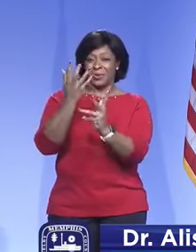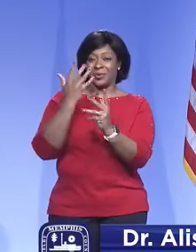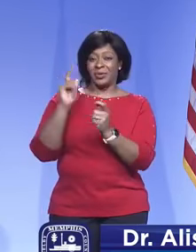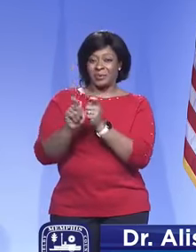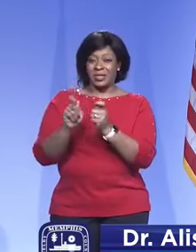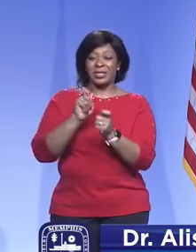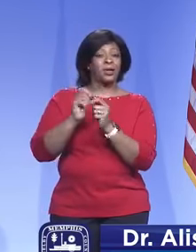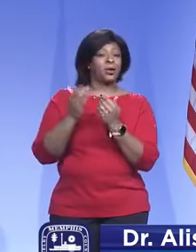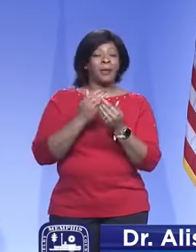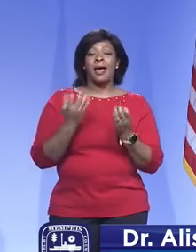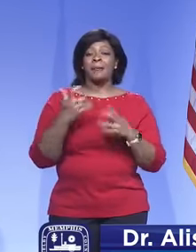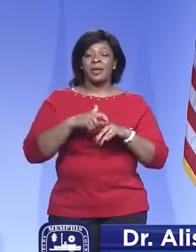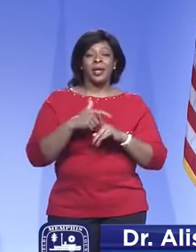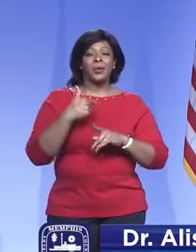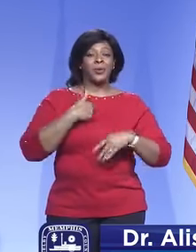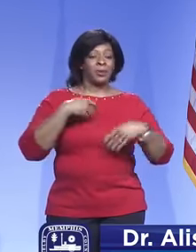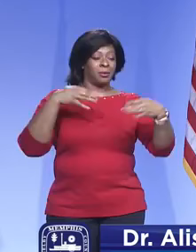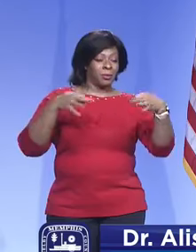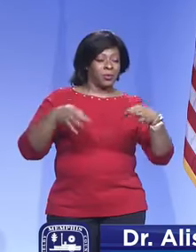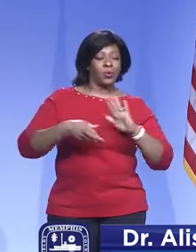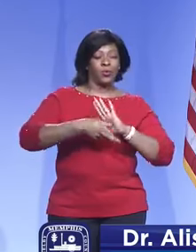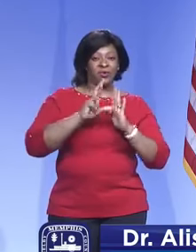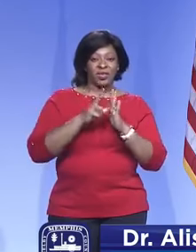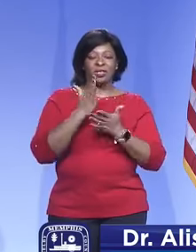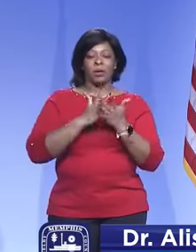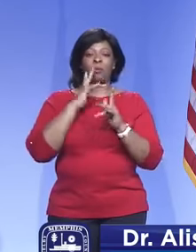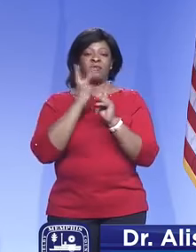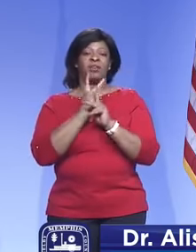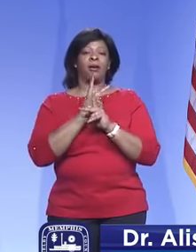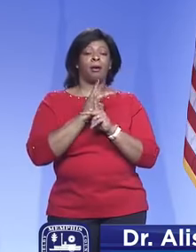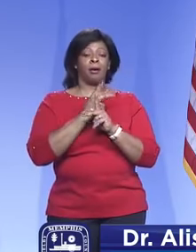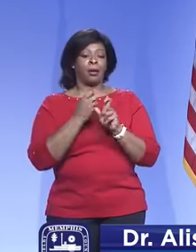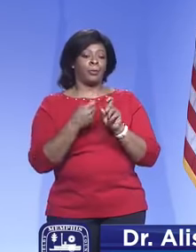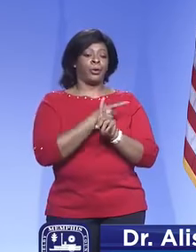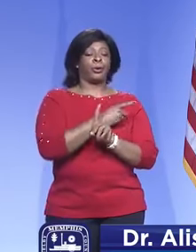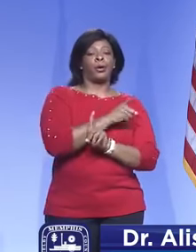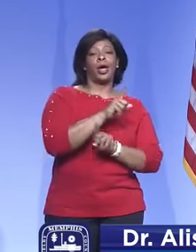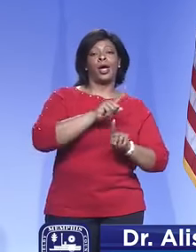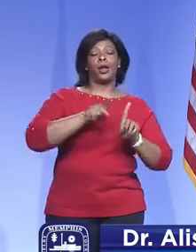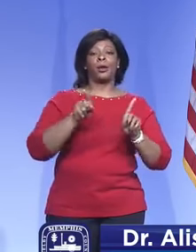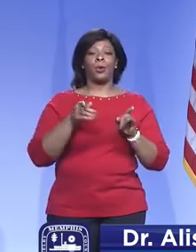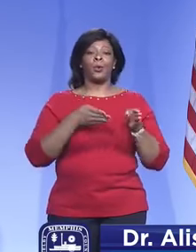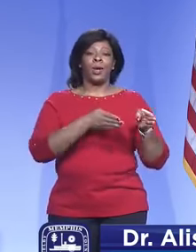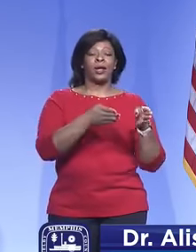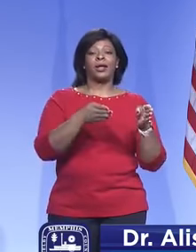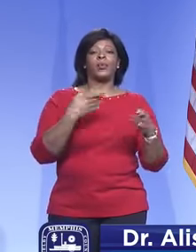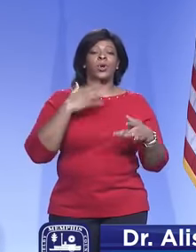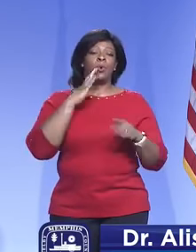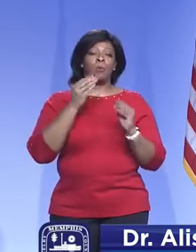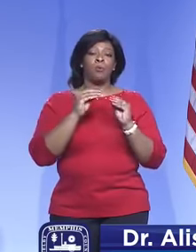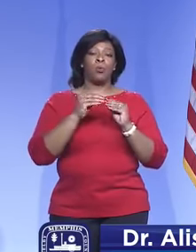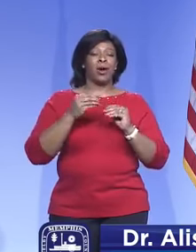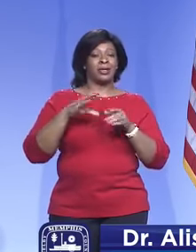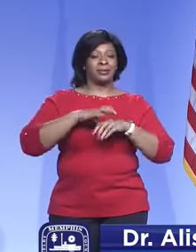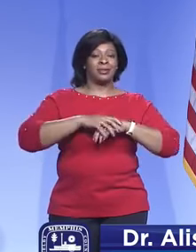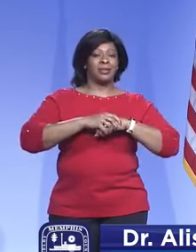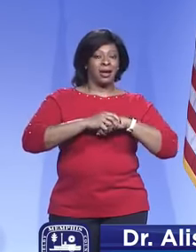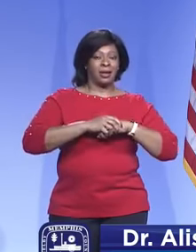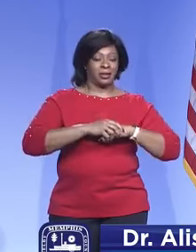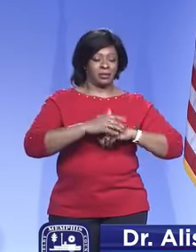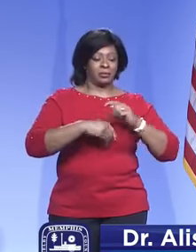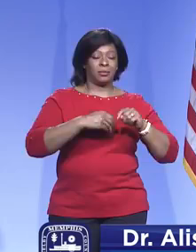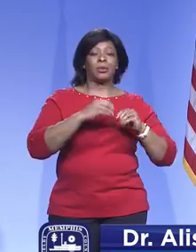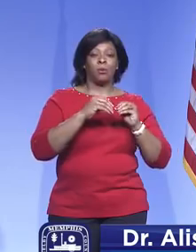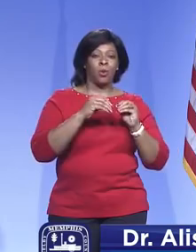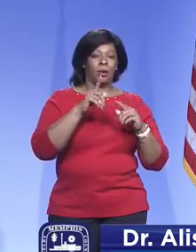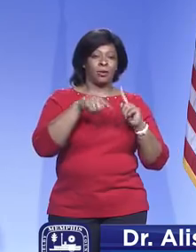no matter how many people we have review it, someone will figure out a workaround. So we will strengthen the language around